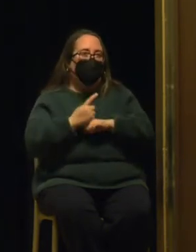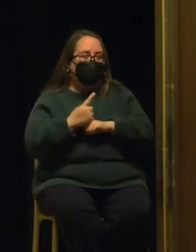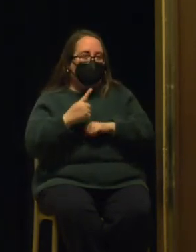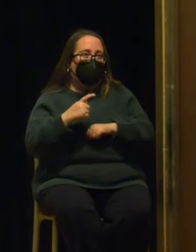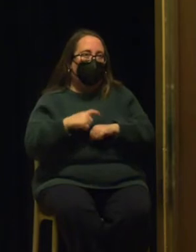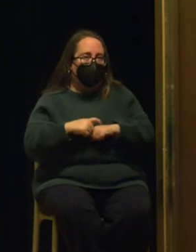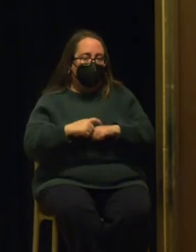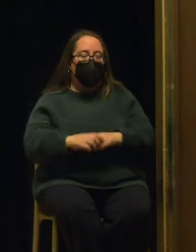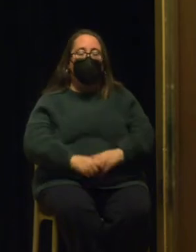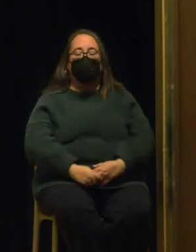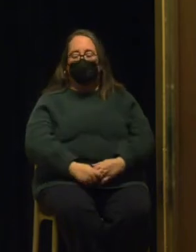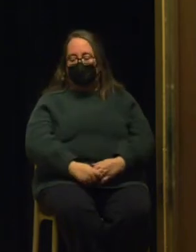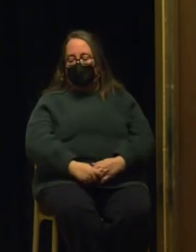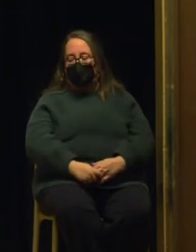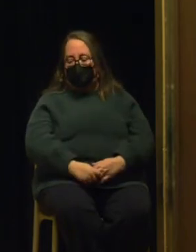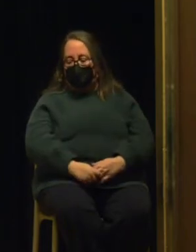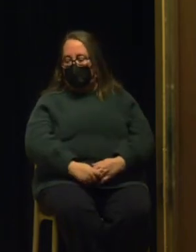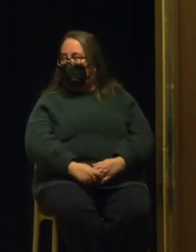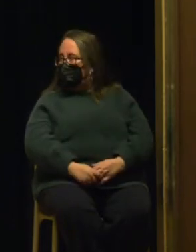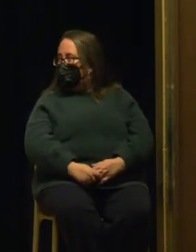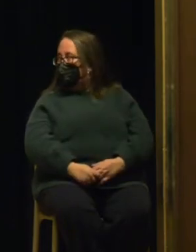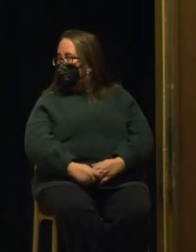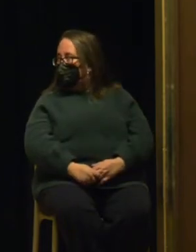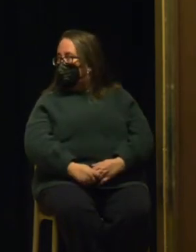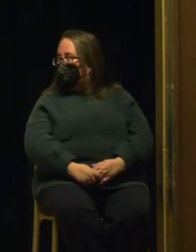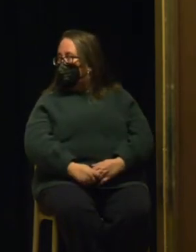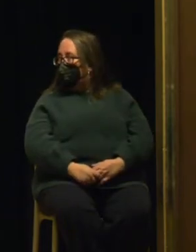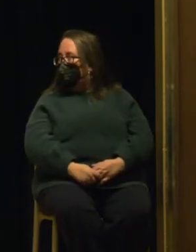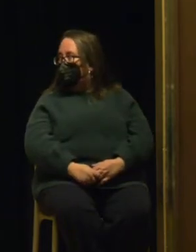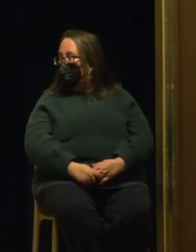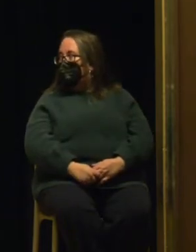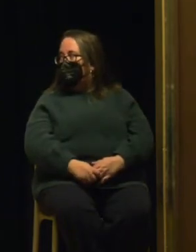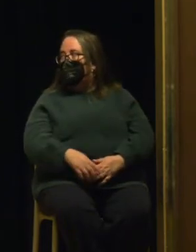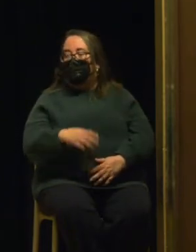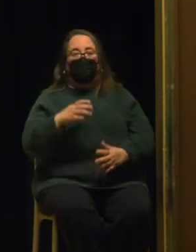time. Mm-hmm. It was also in my custody agreement.